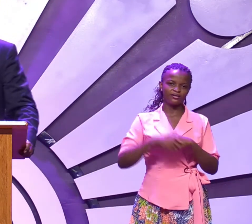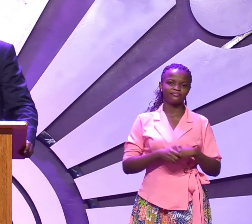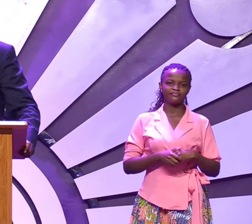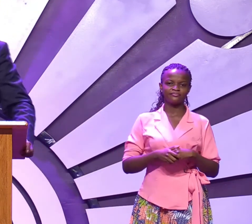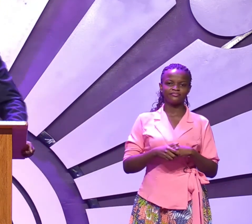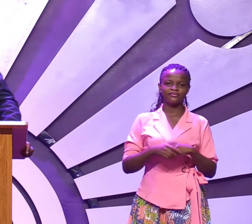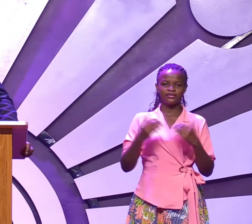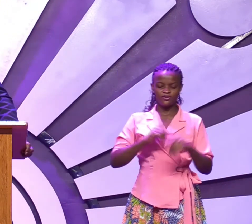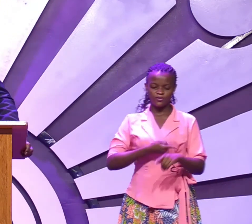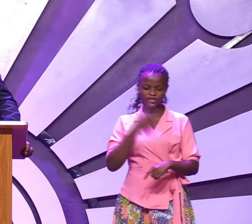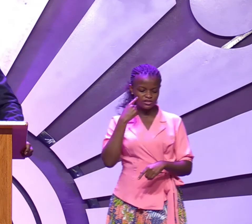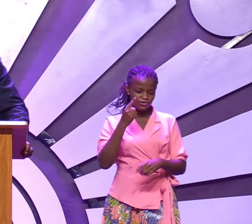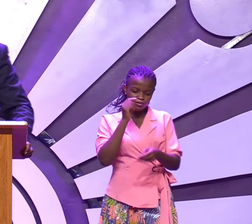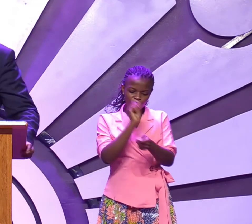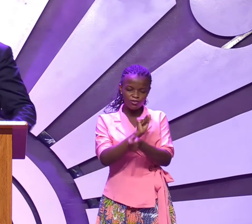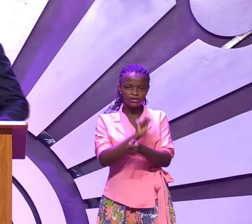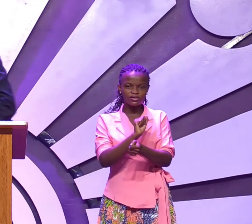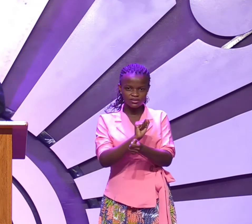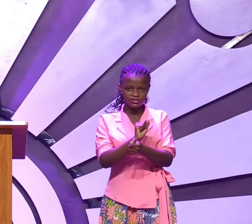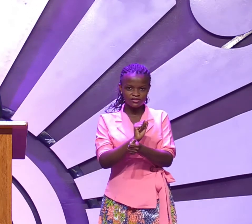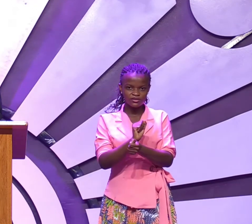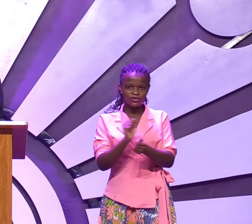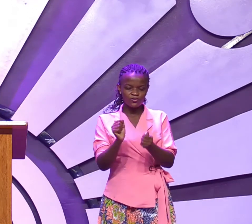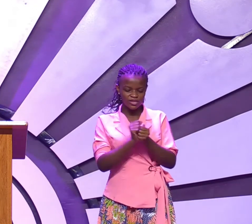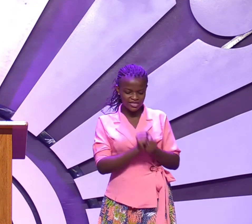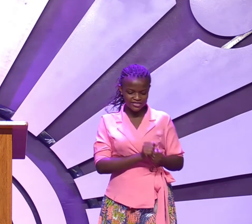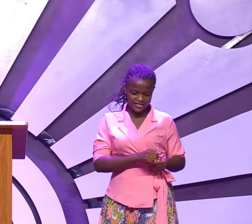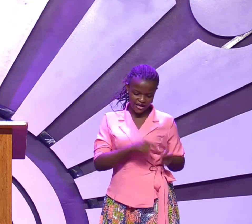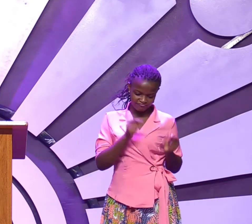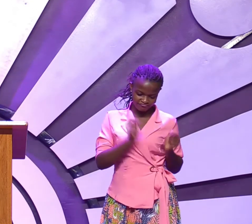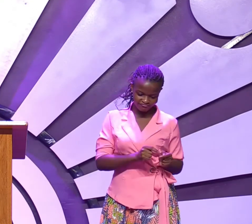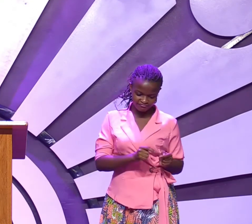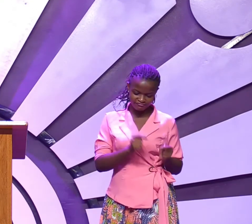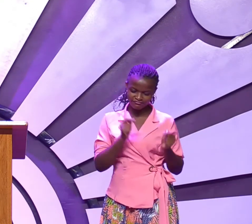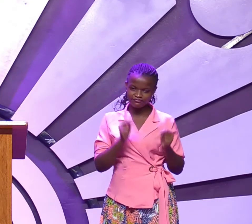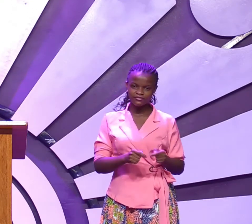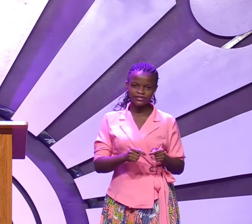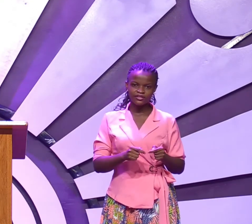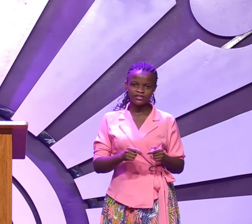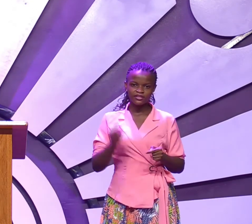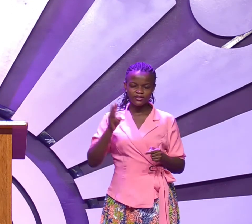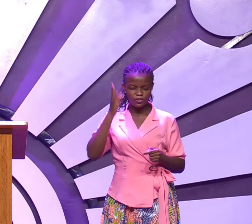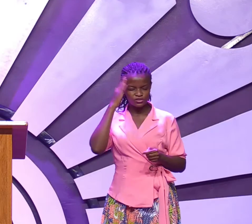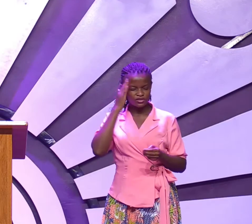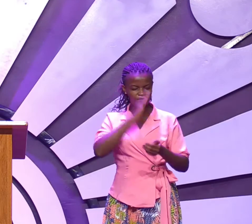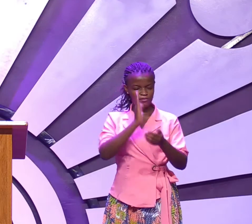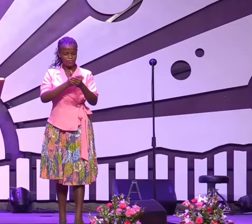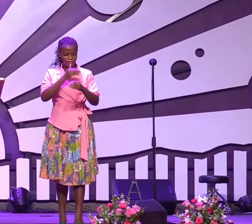when they saw Paul with his son there were not the power in his life